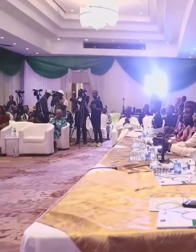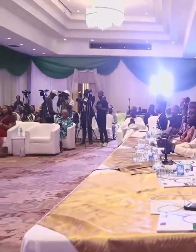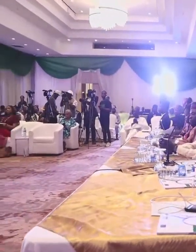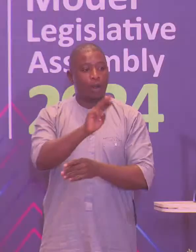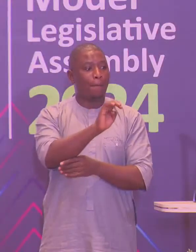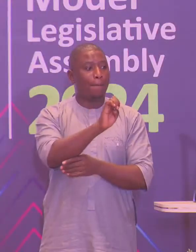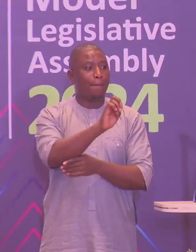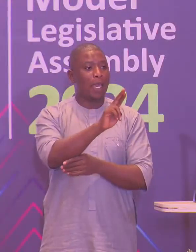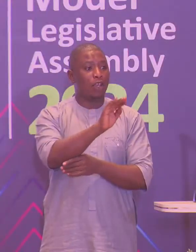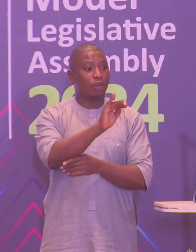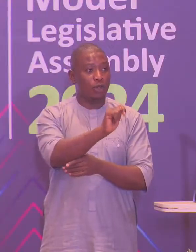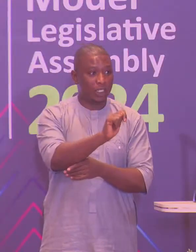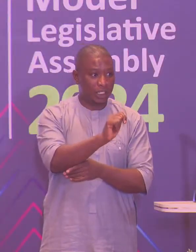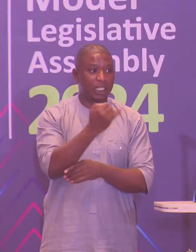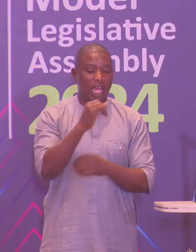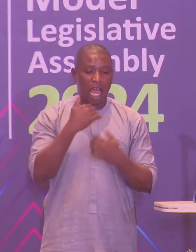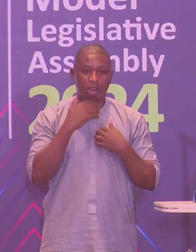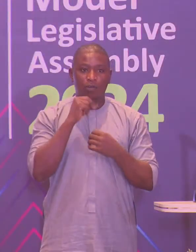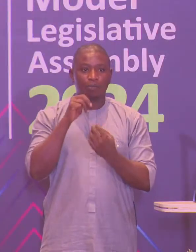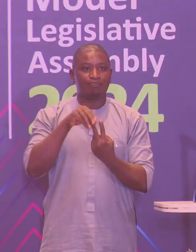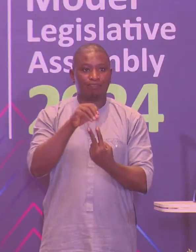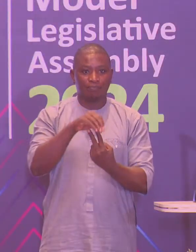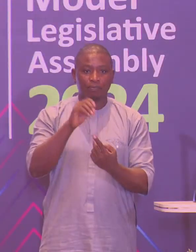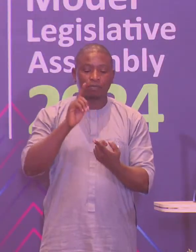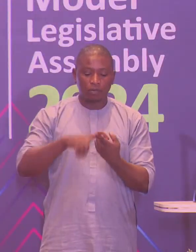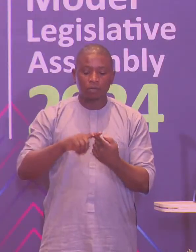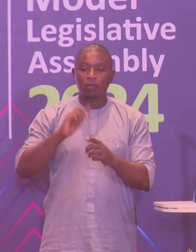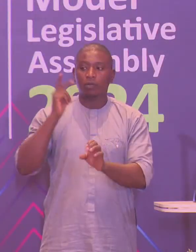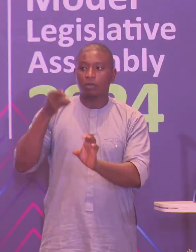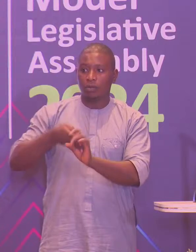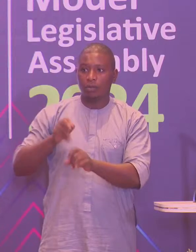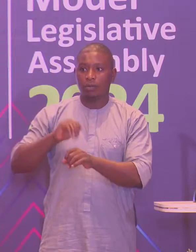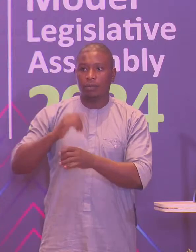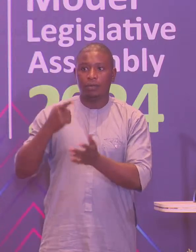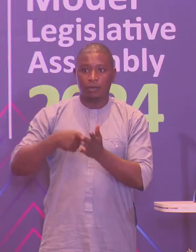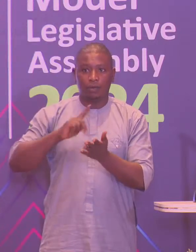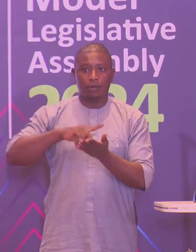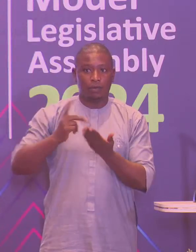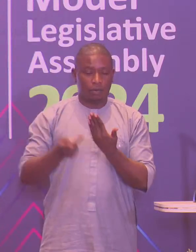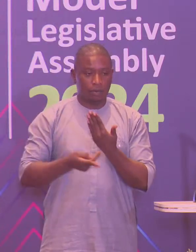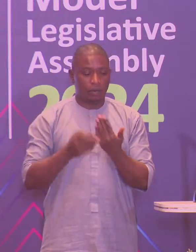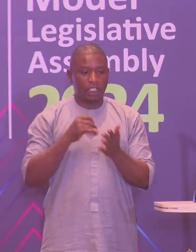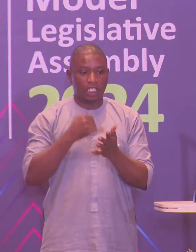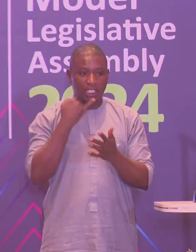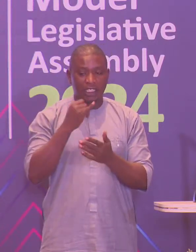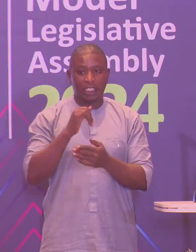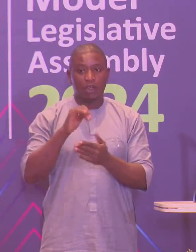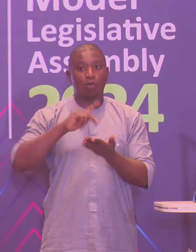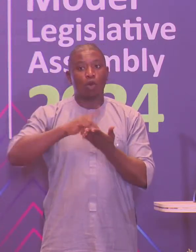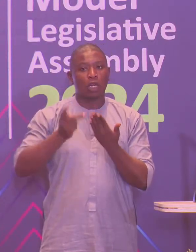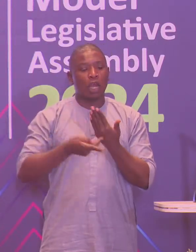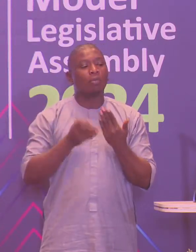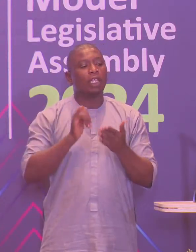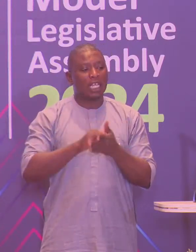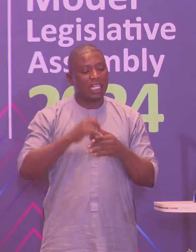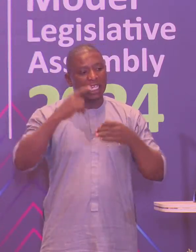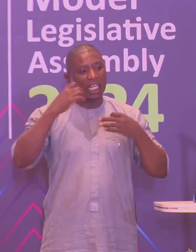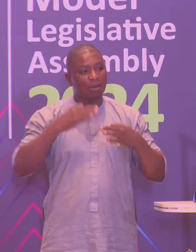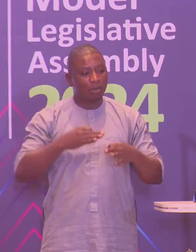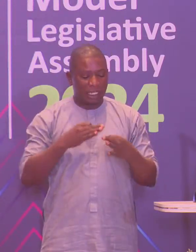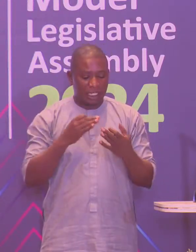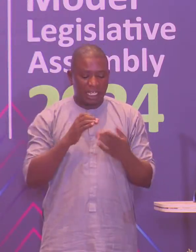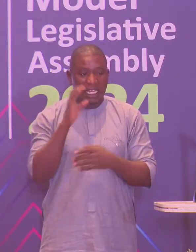own accomplishments been selected to participate in this program. It's an internship program that deliberately